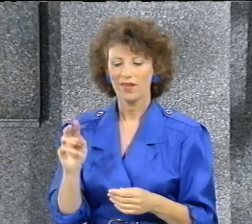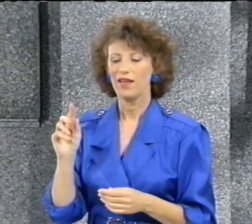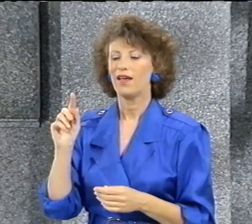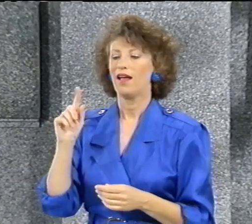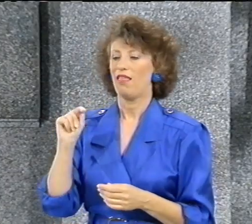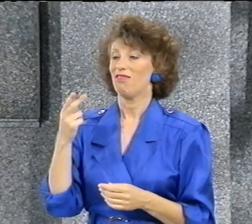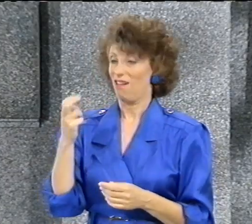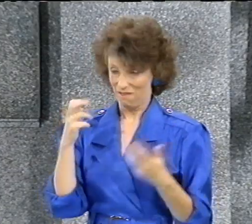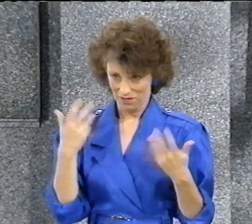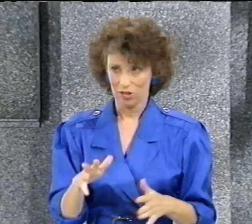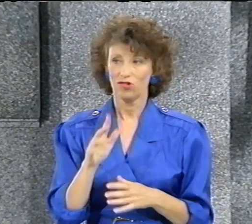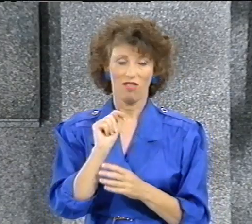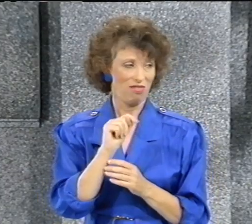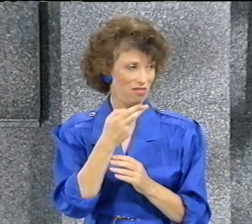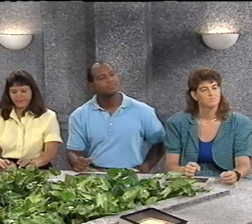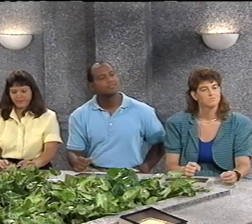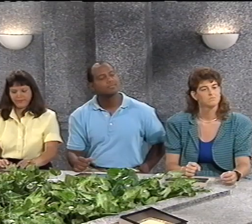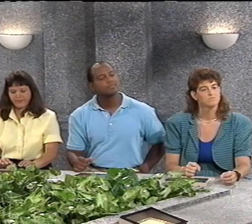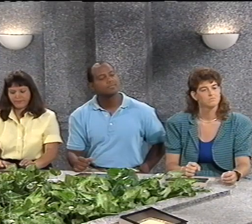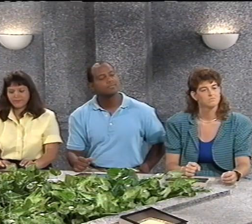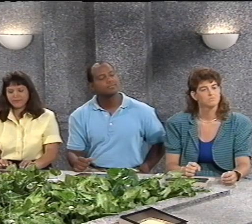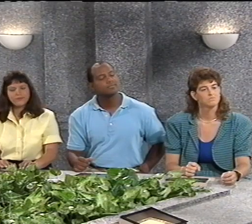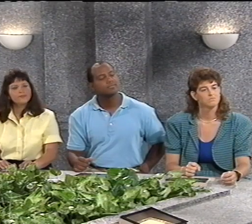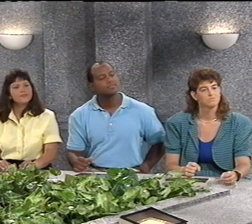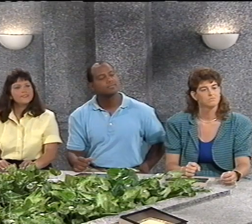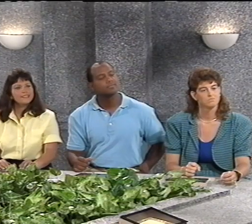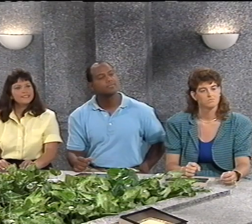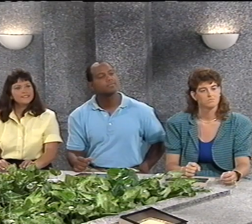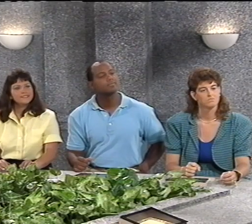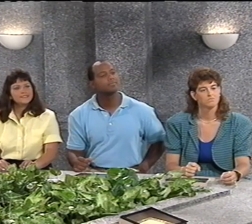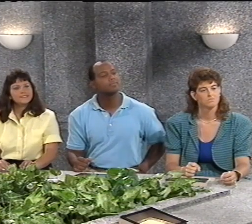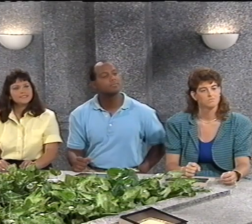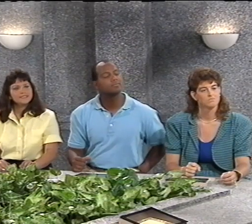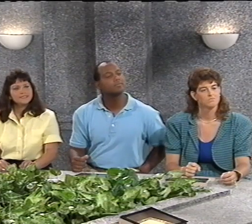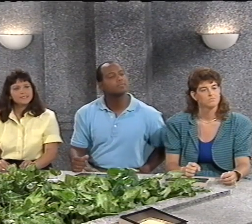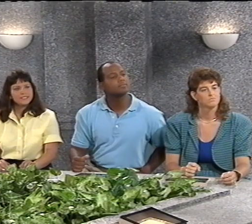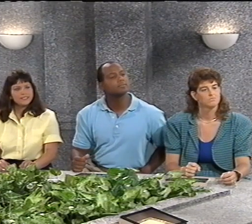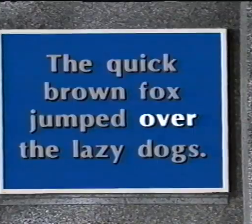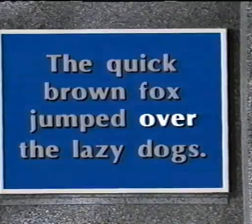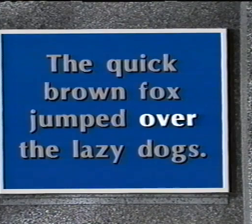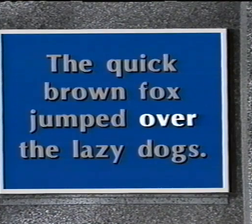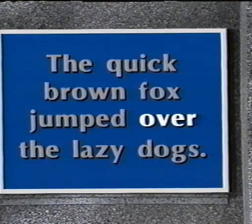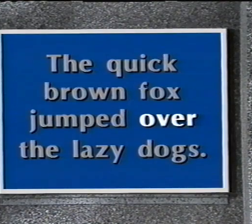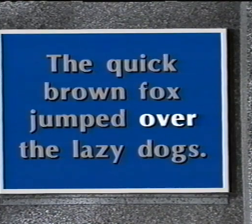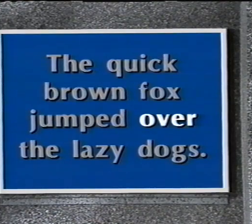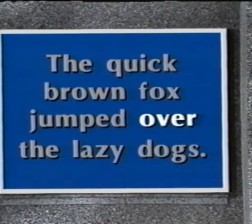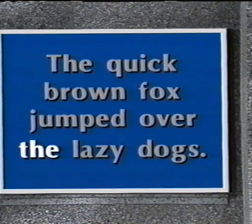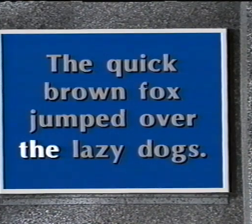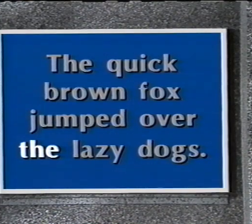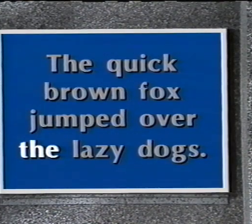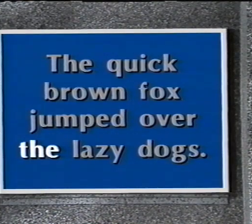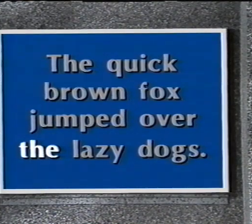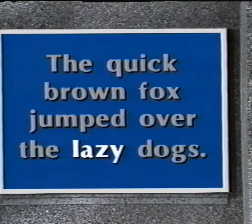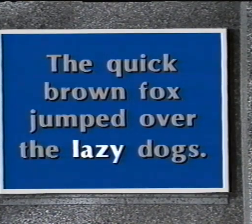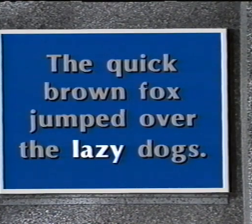Good. Okay, we've already had the word the, so let's go on to the next word. Watch the